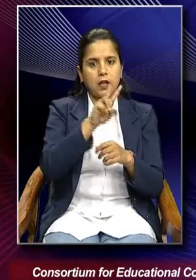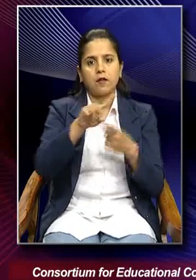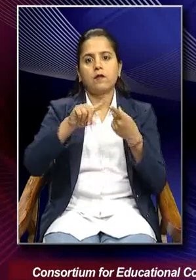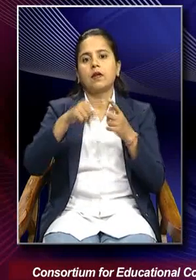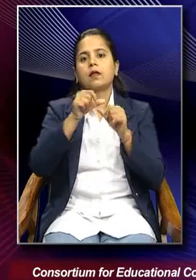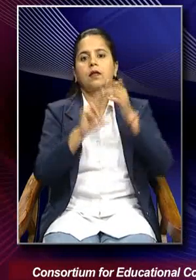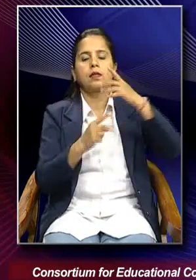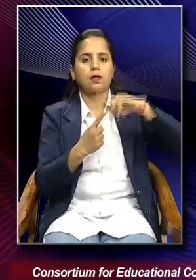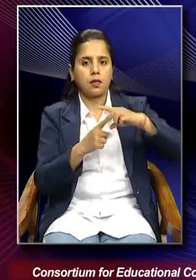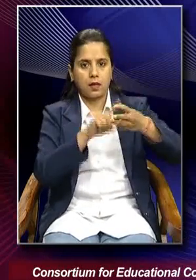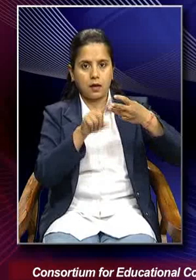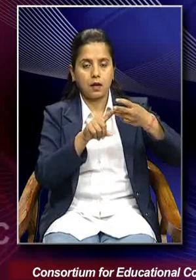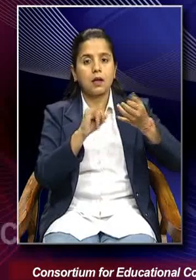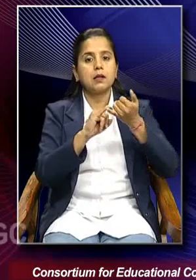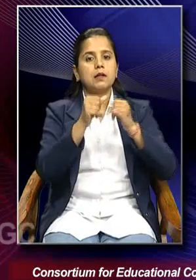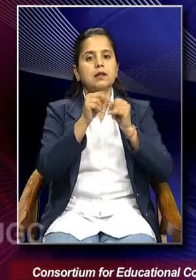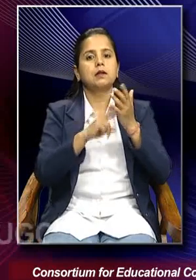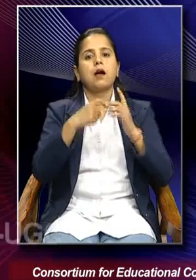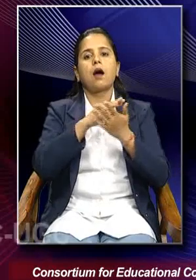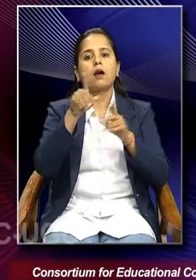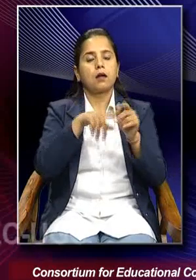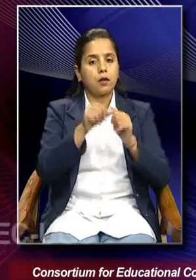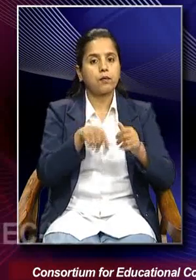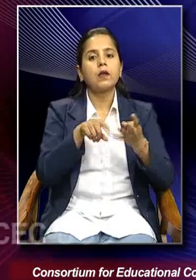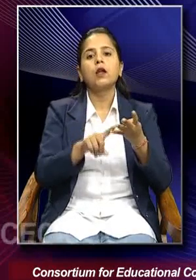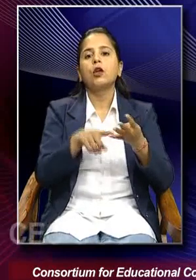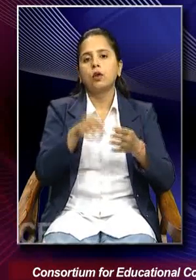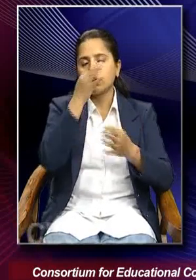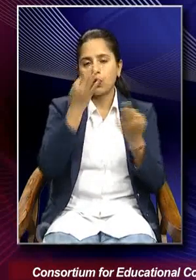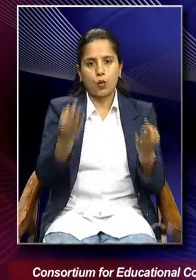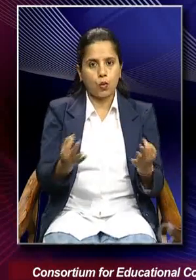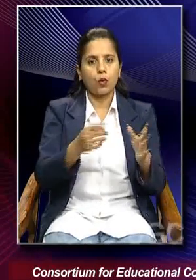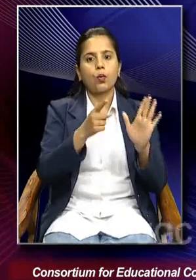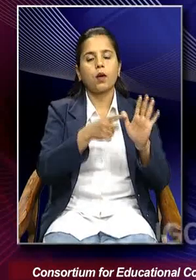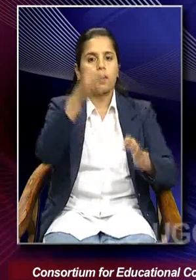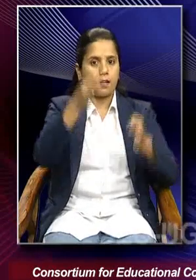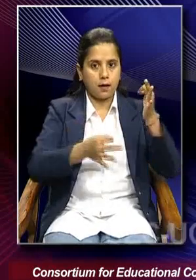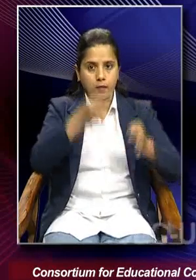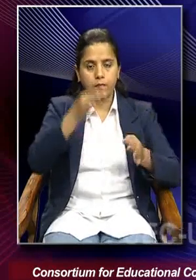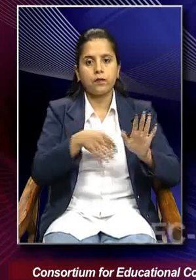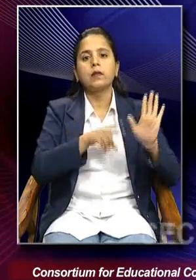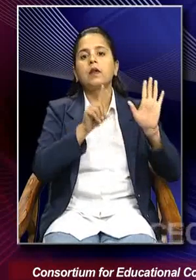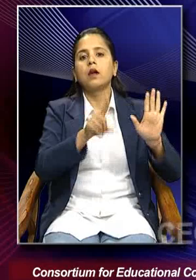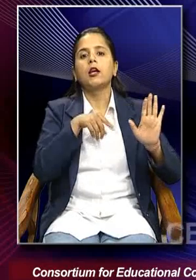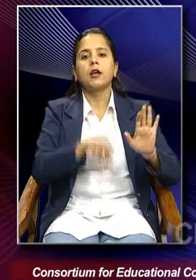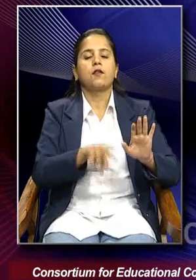Vedanta, Sankhya, Yoga, Nyaya and